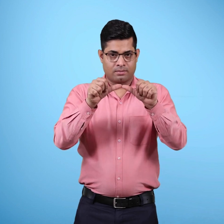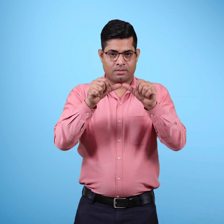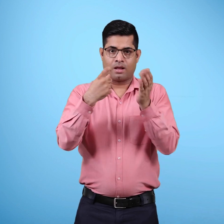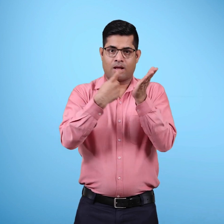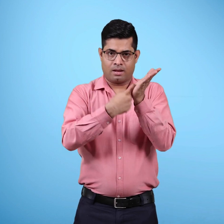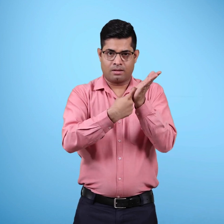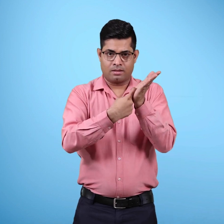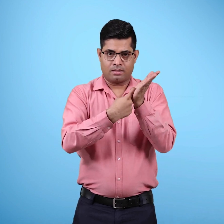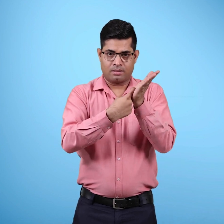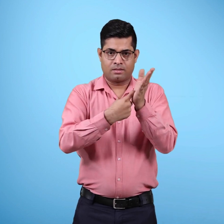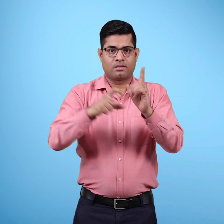and grapevines have?